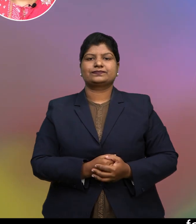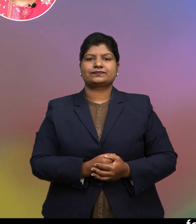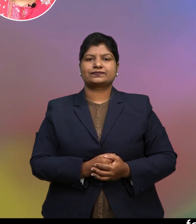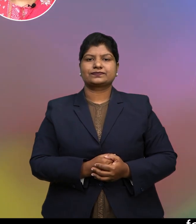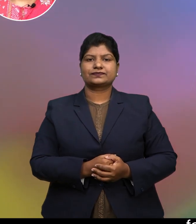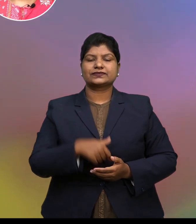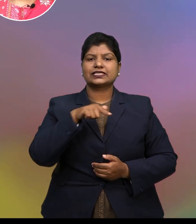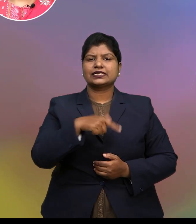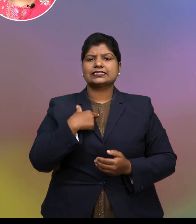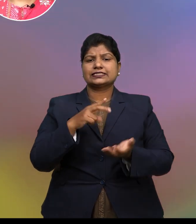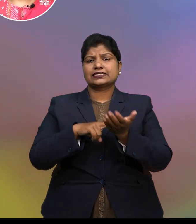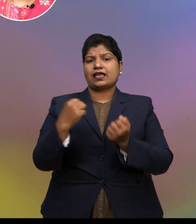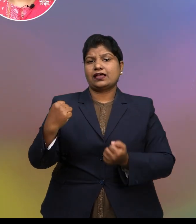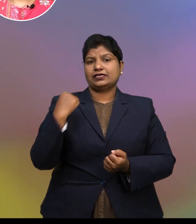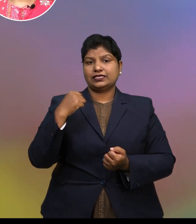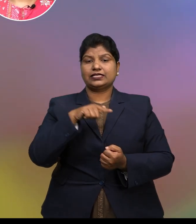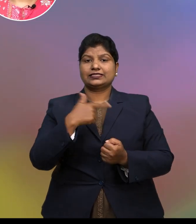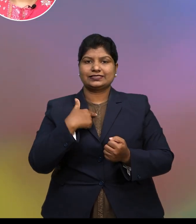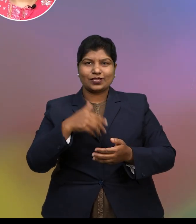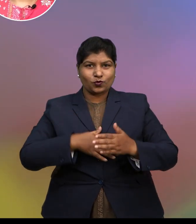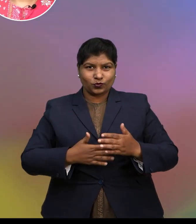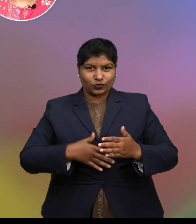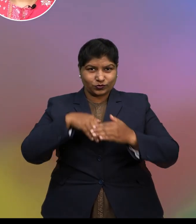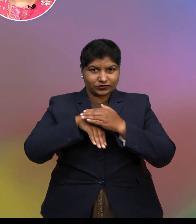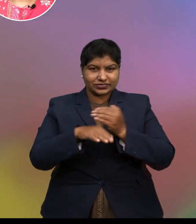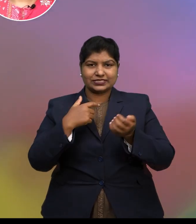for the nourishment of the embryo.